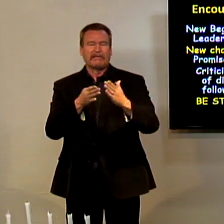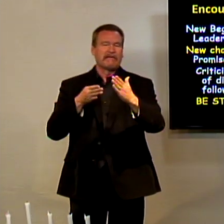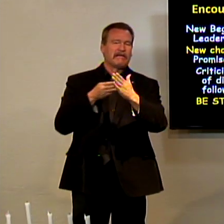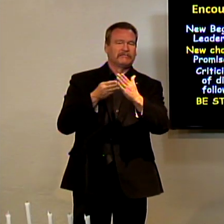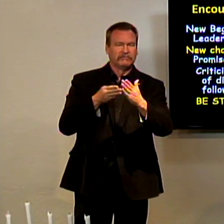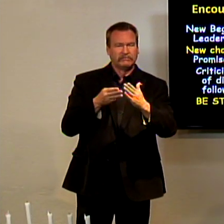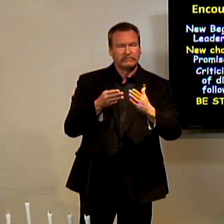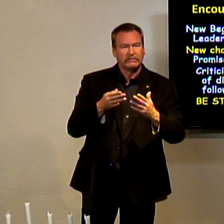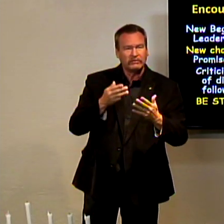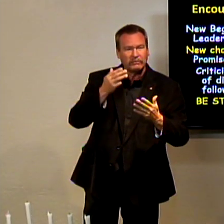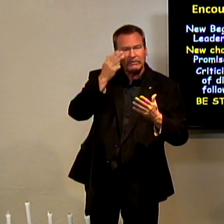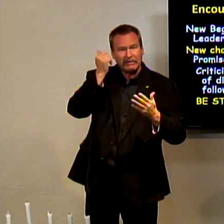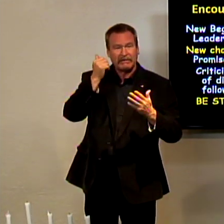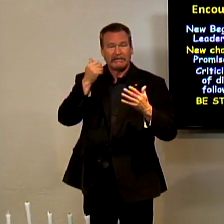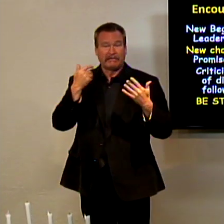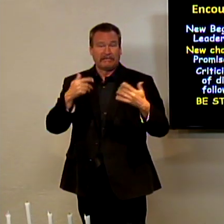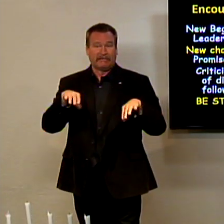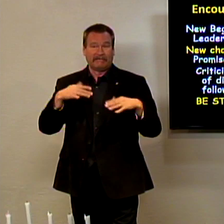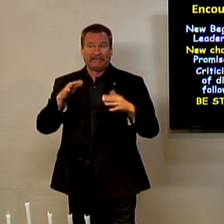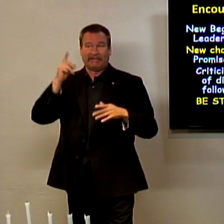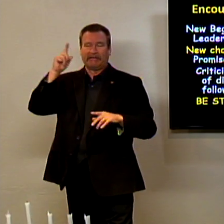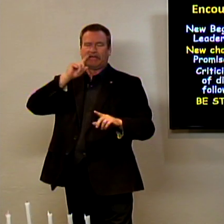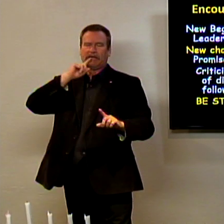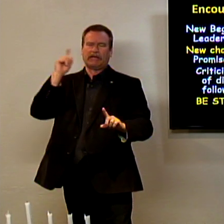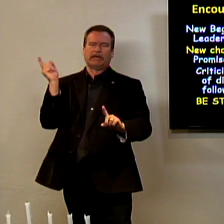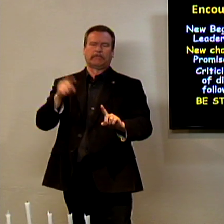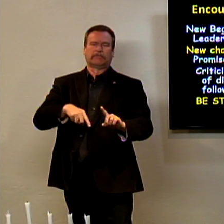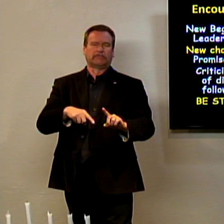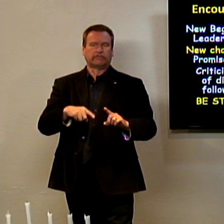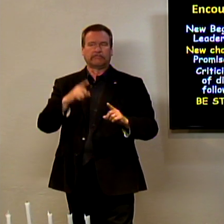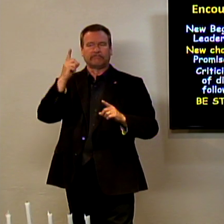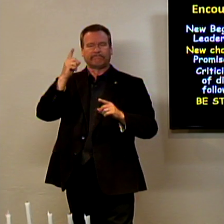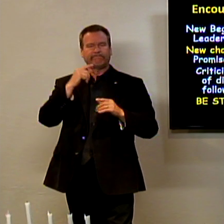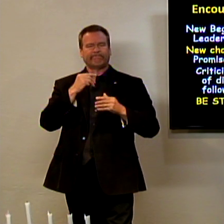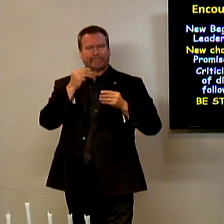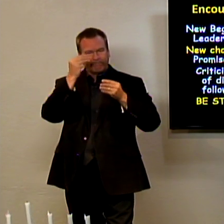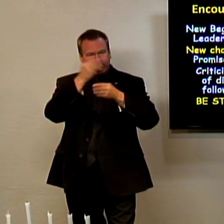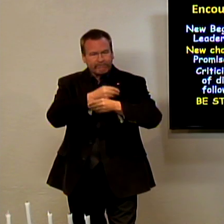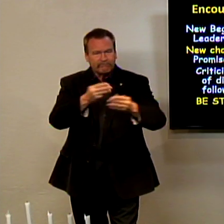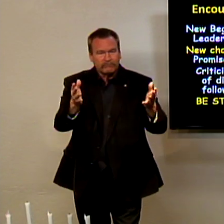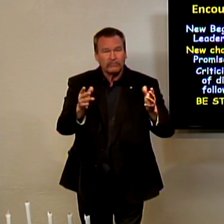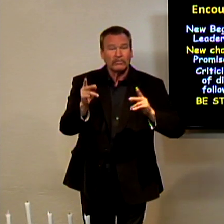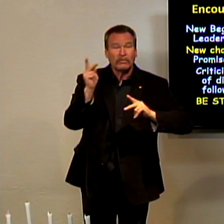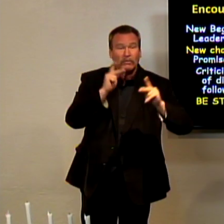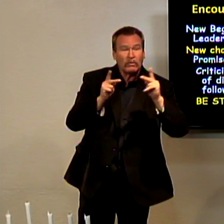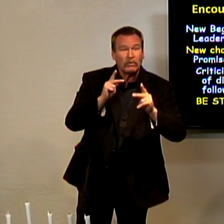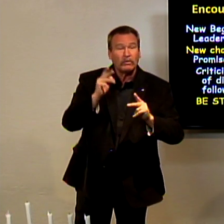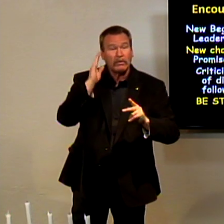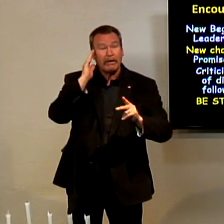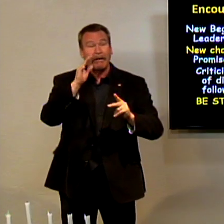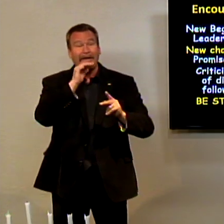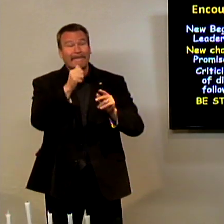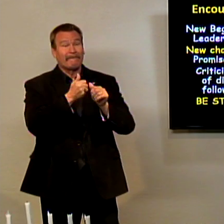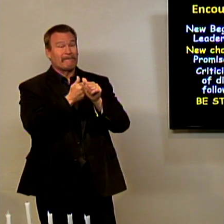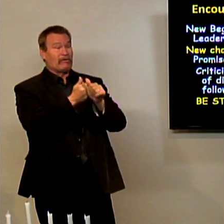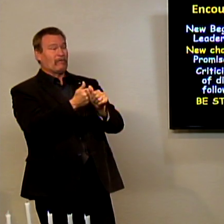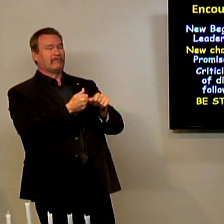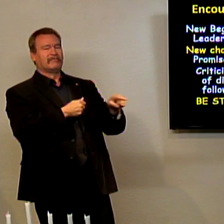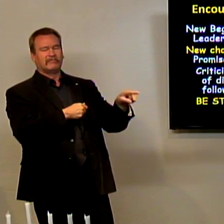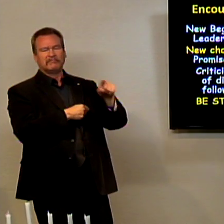persecution. Perhaps even attacked because of God's divine commission. Some people, they're not going to want to follow